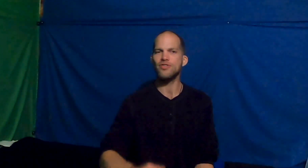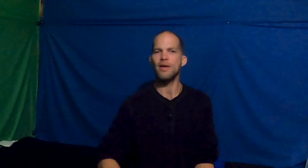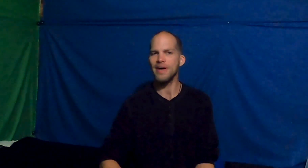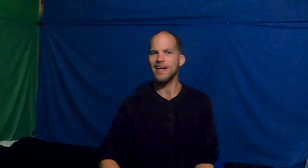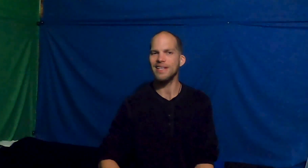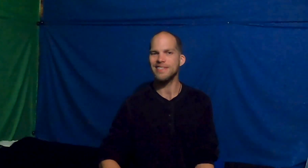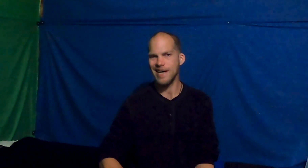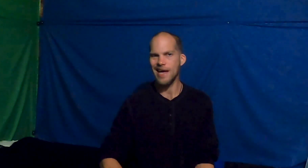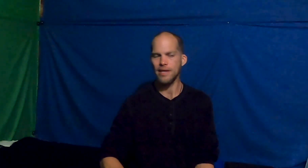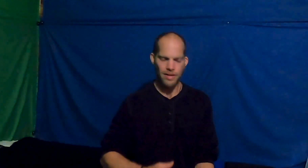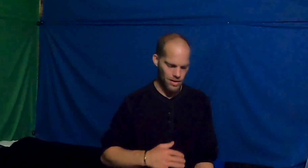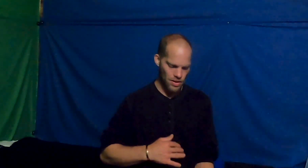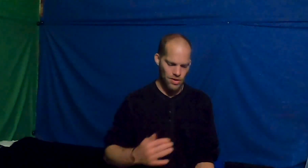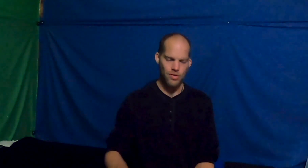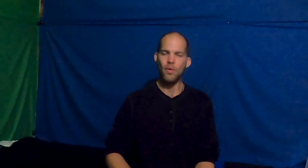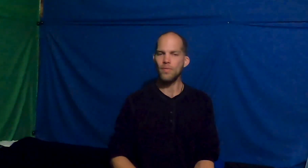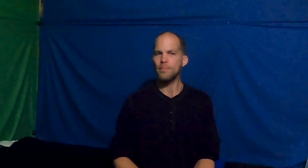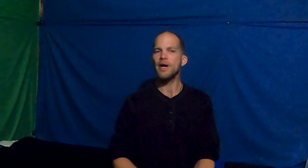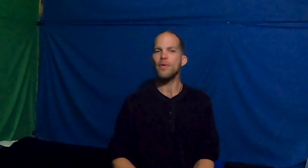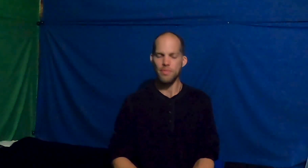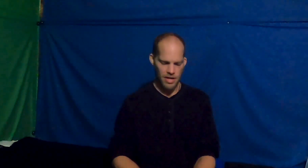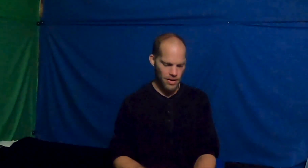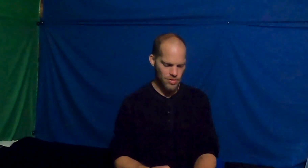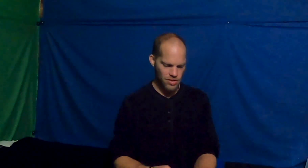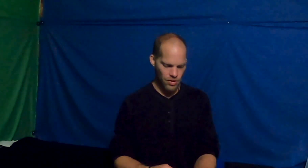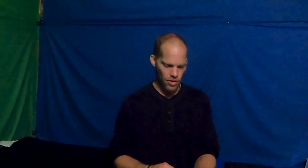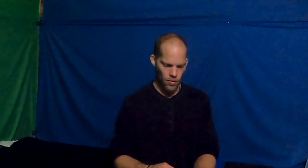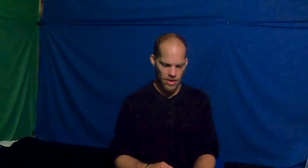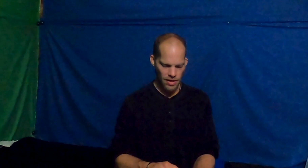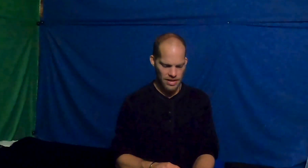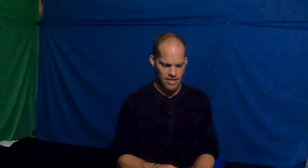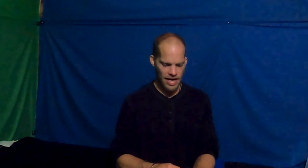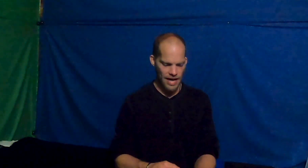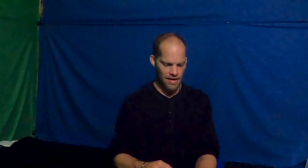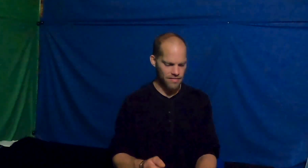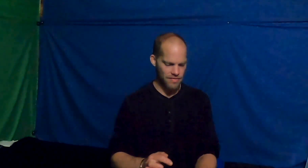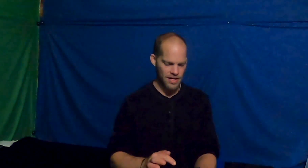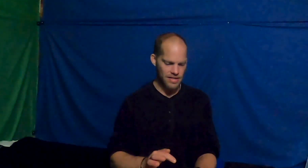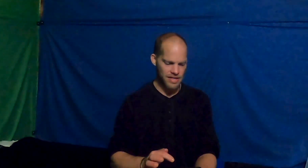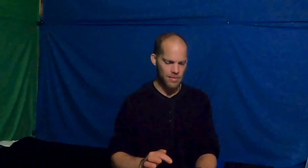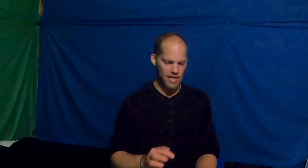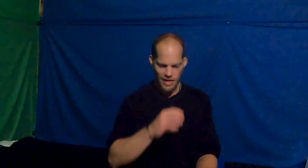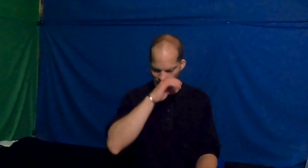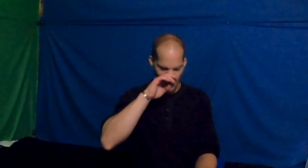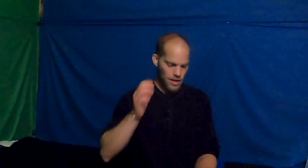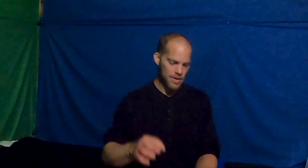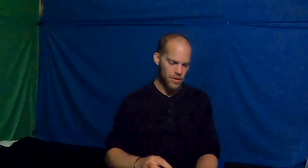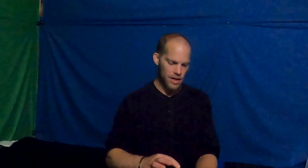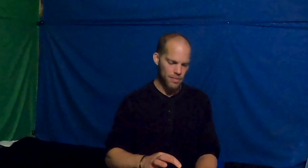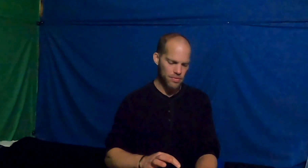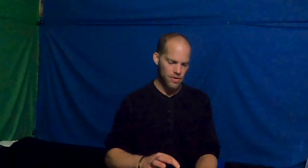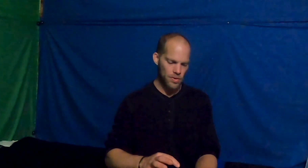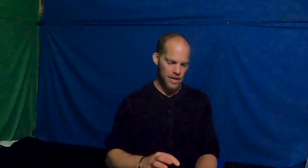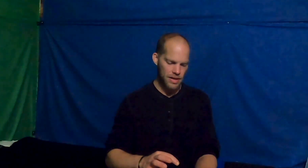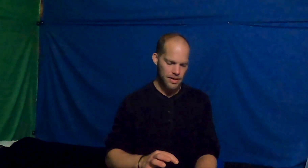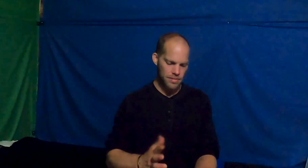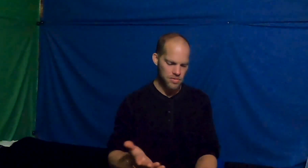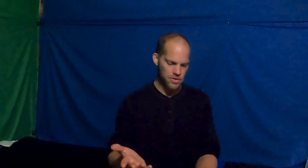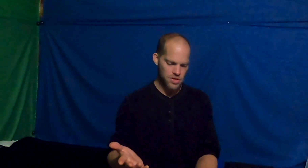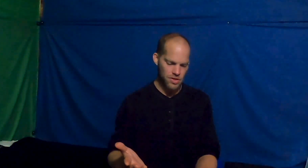make it at least 10. So bear with me here. I'm just going to go with the list I have that he sent me. Let me look it up real quick. Just doing